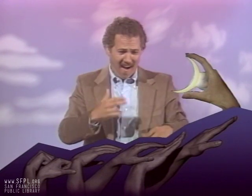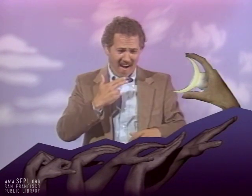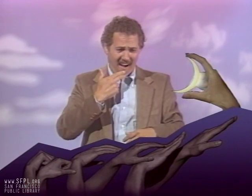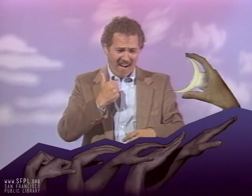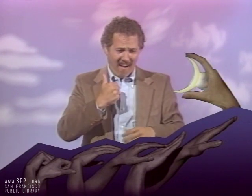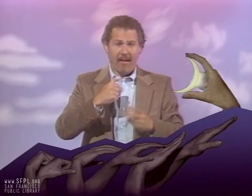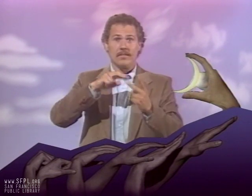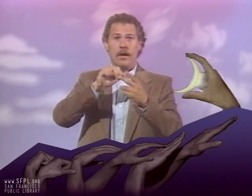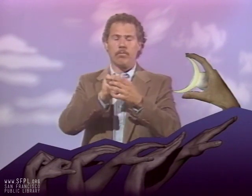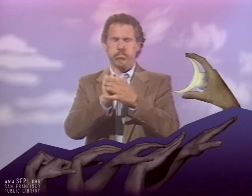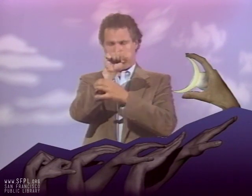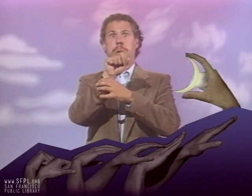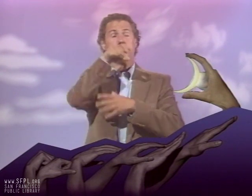How wonderful!